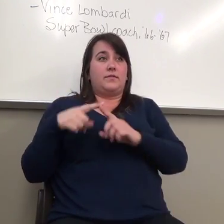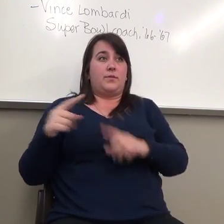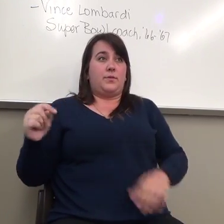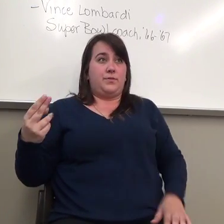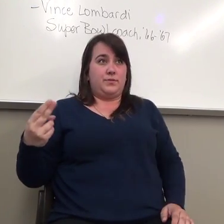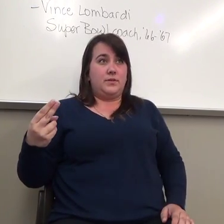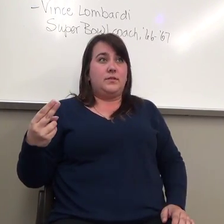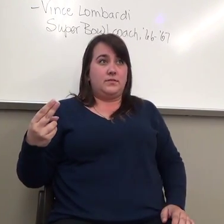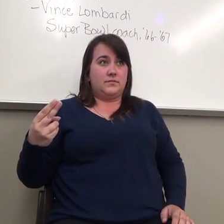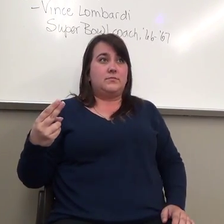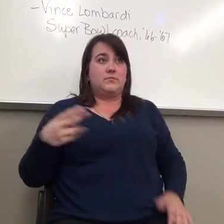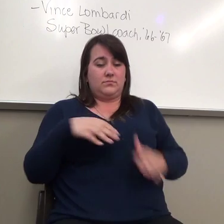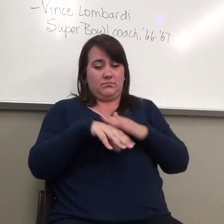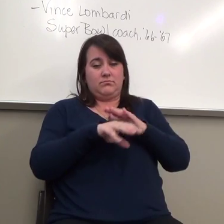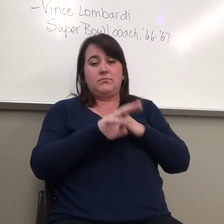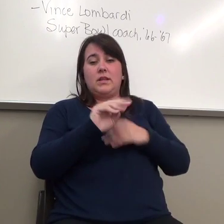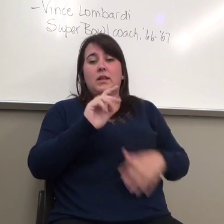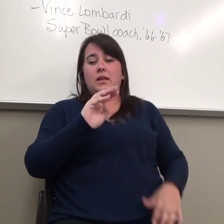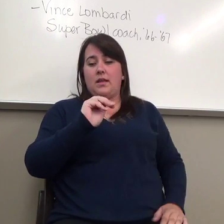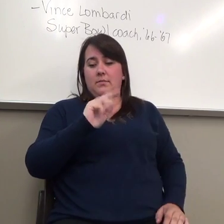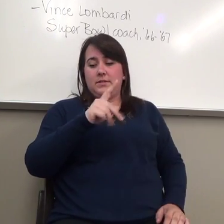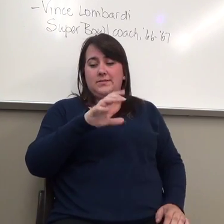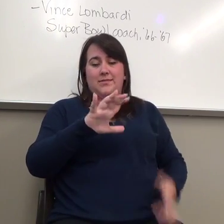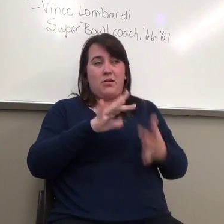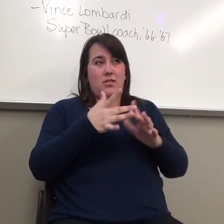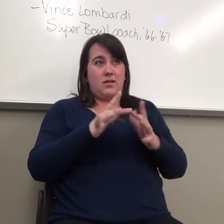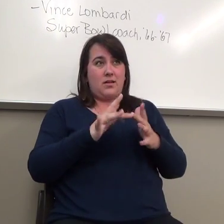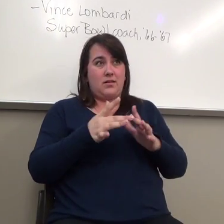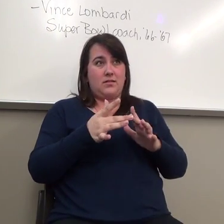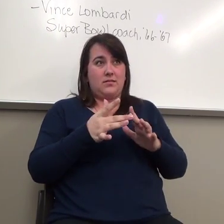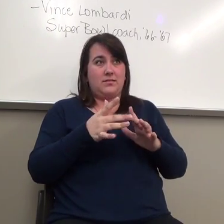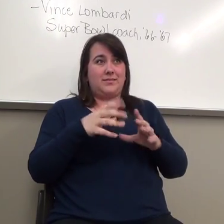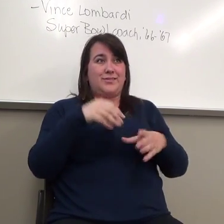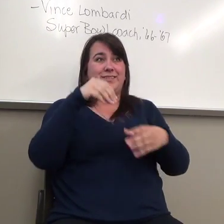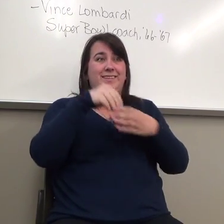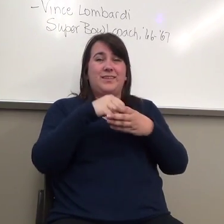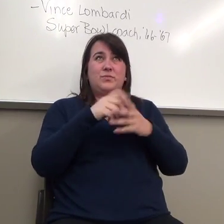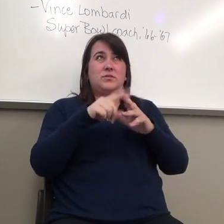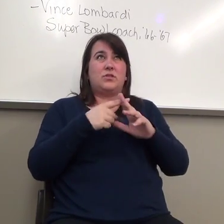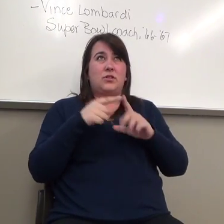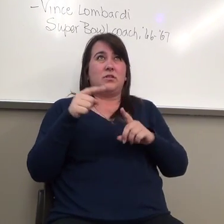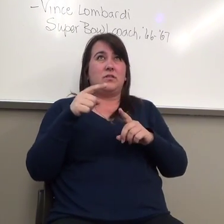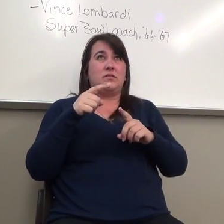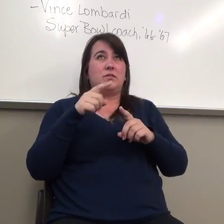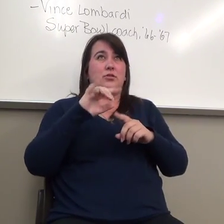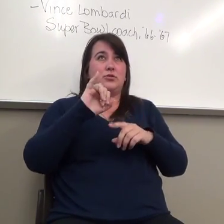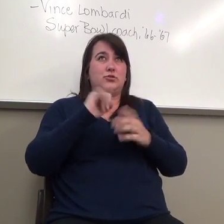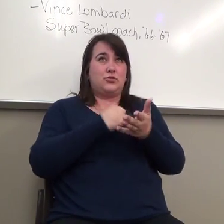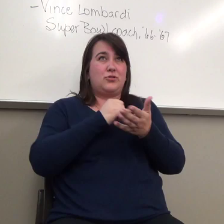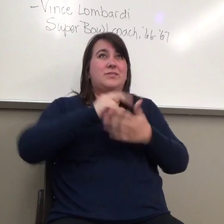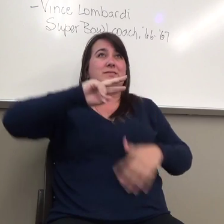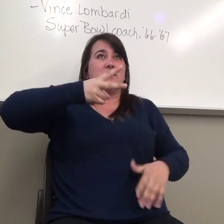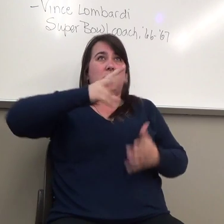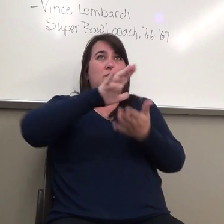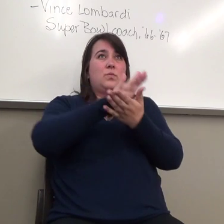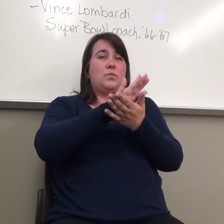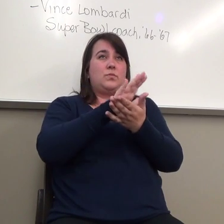NPC Online, and they are in. So we started assigning it the 2nd week, so you look for the journal topics